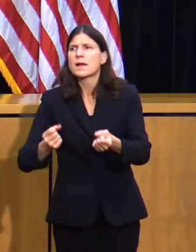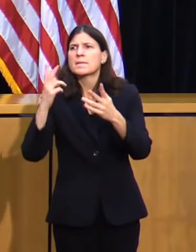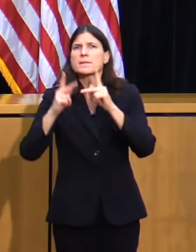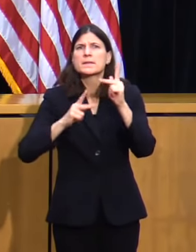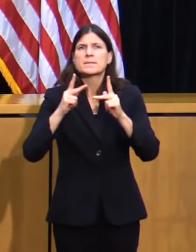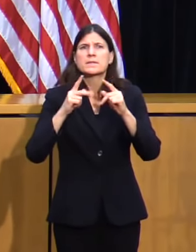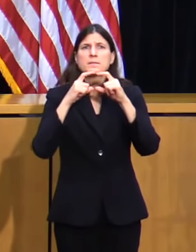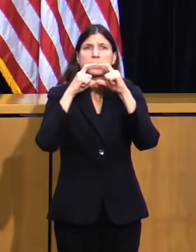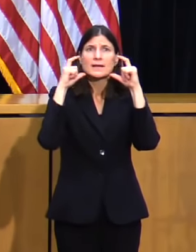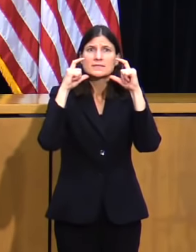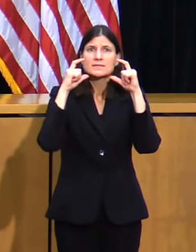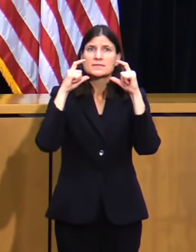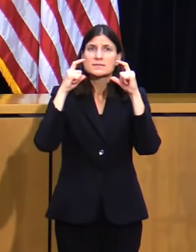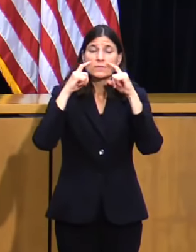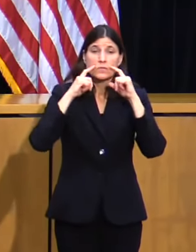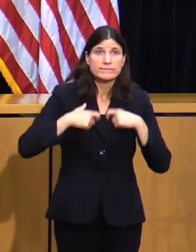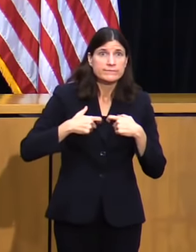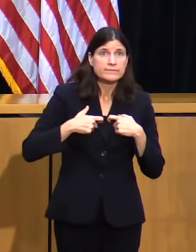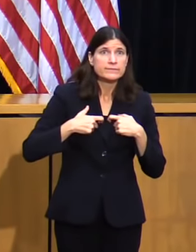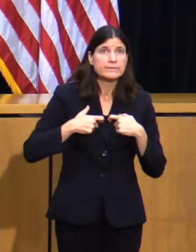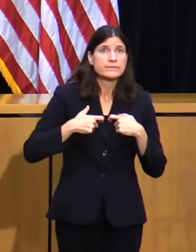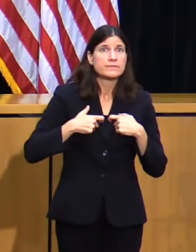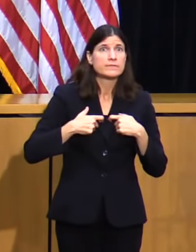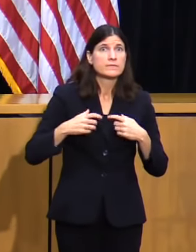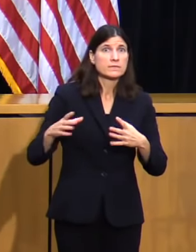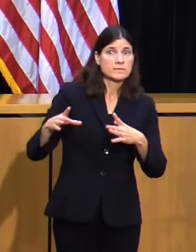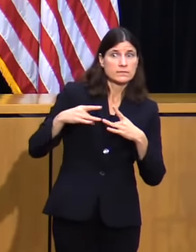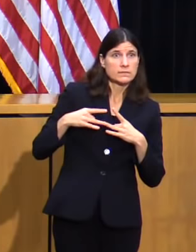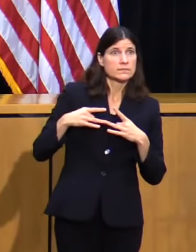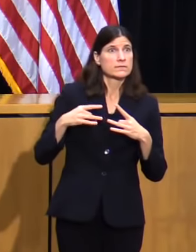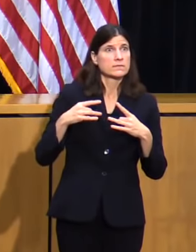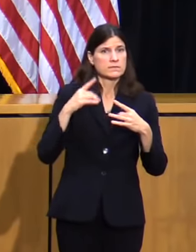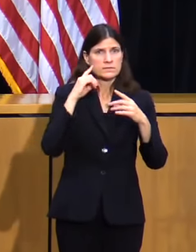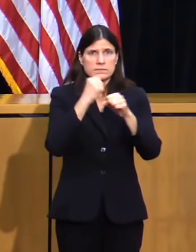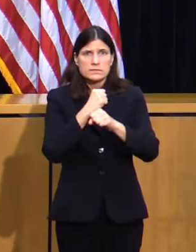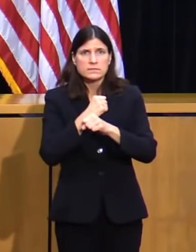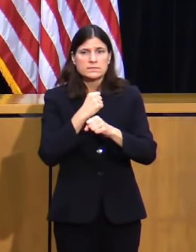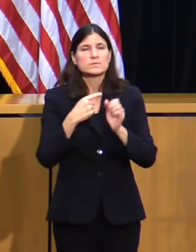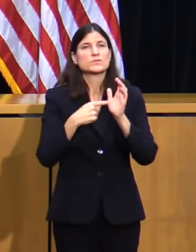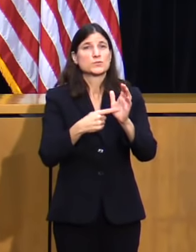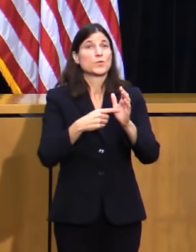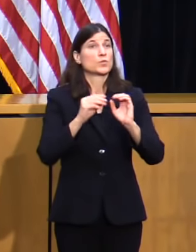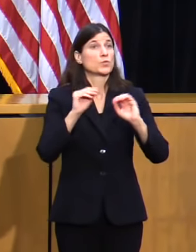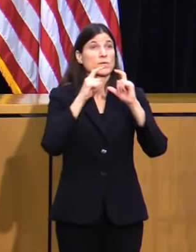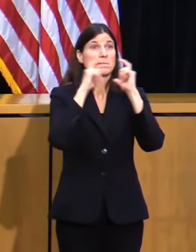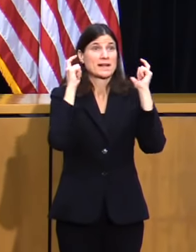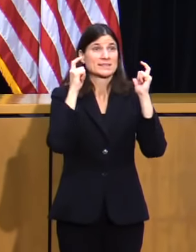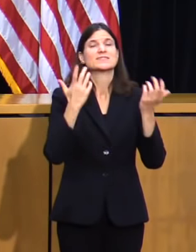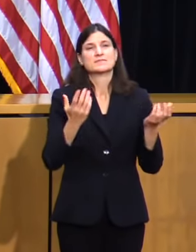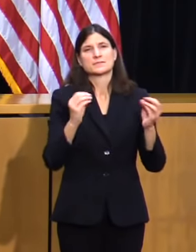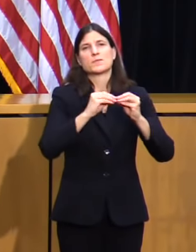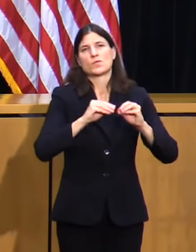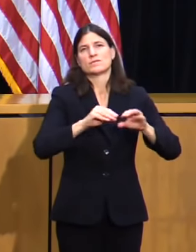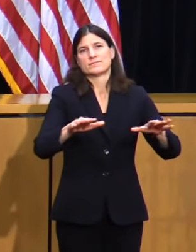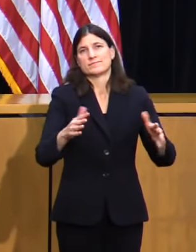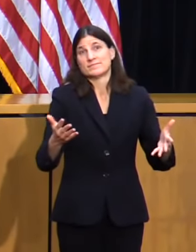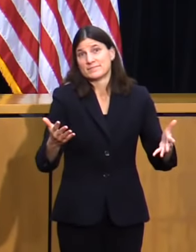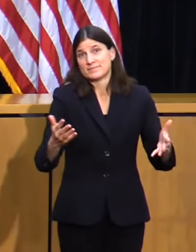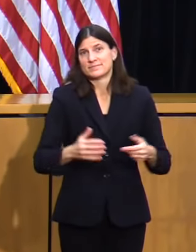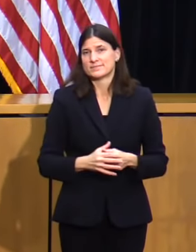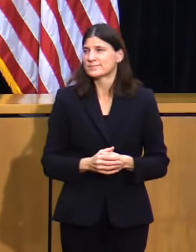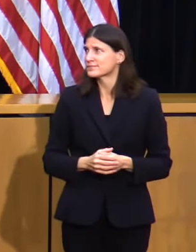how badly and how sick they get, how badly they get it and how sick they get. And I think we now have 8 or 10